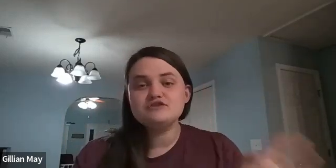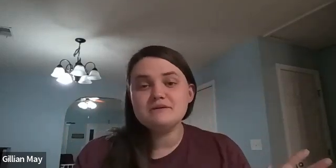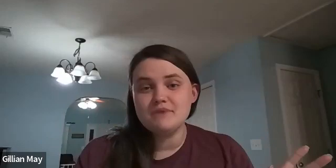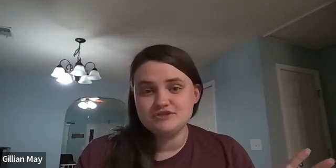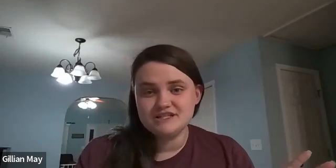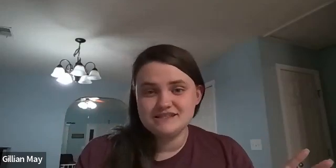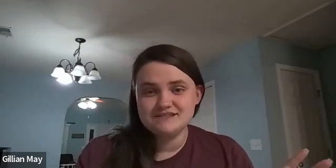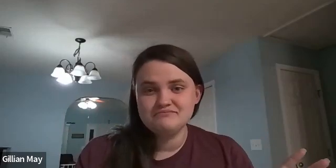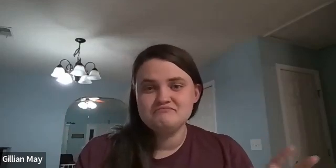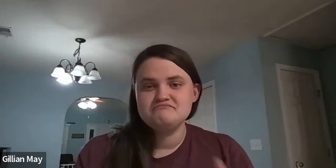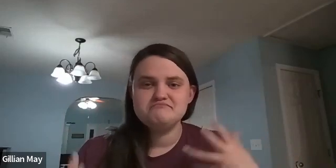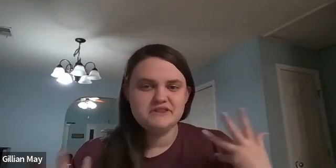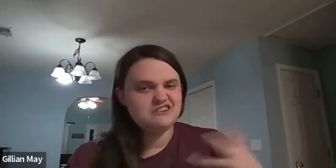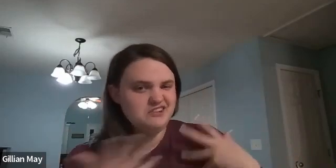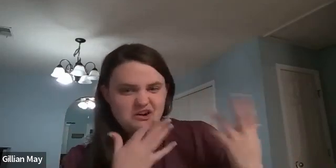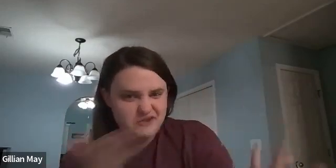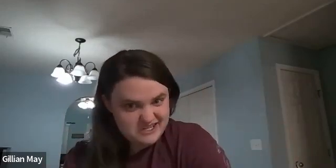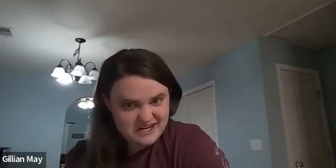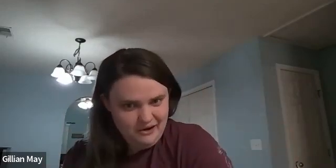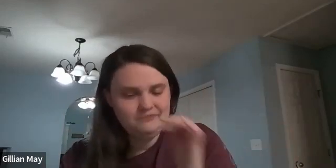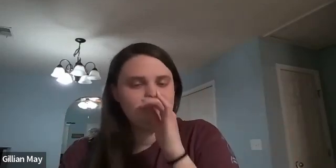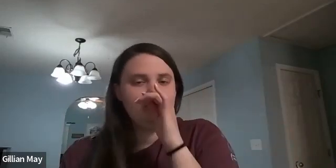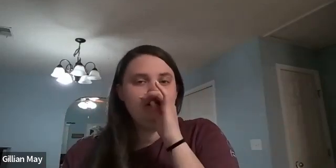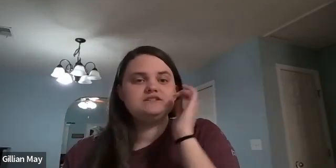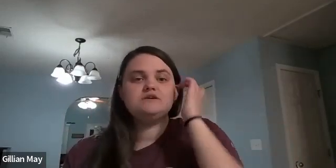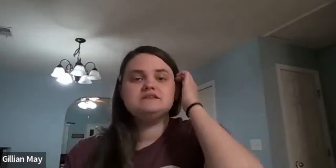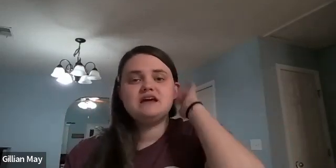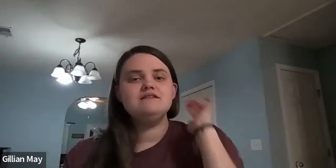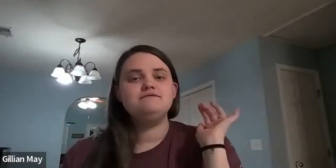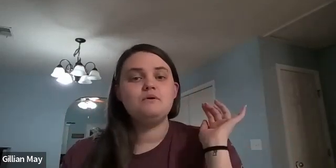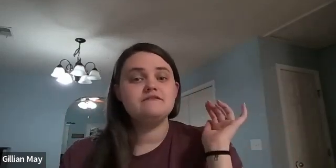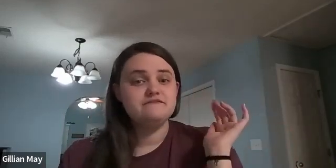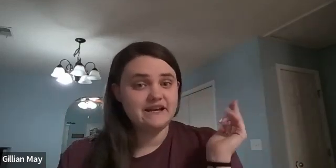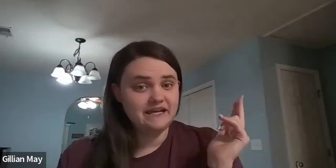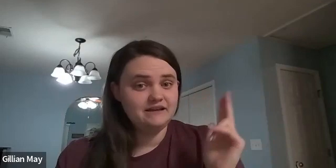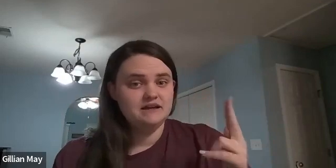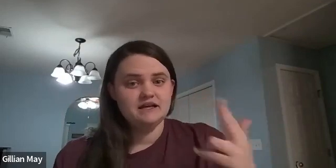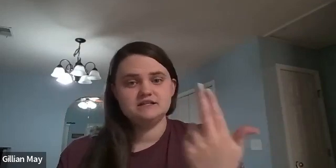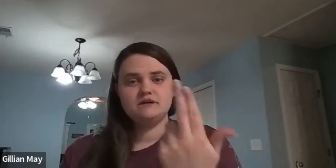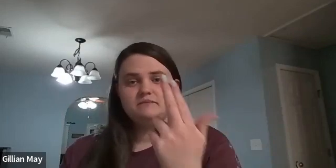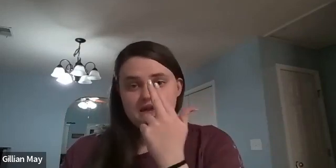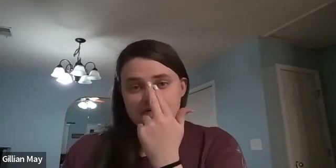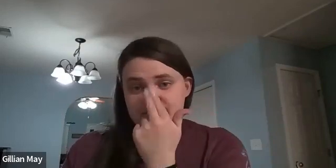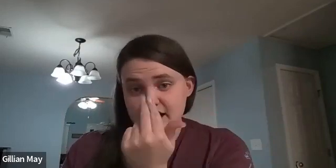aren't emotions, but they're good to know. So the sign for funny is going to be